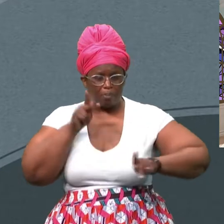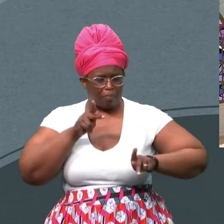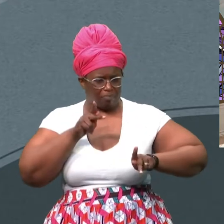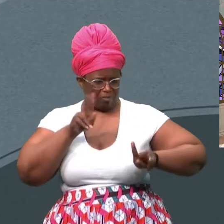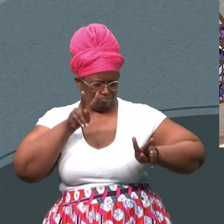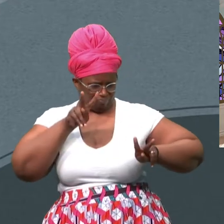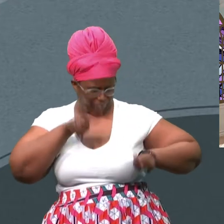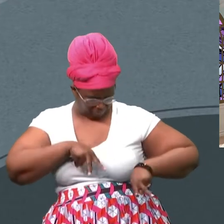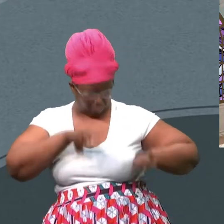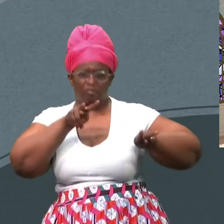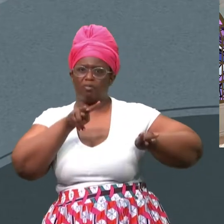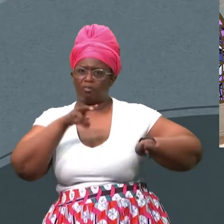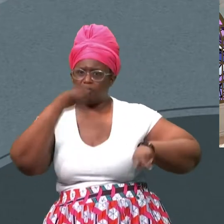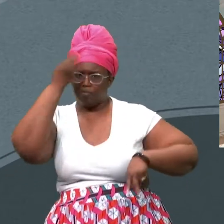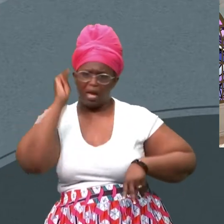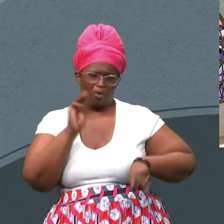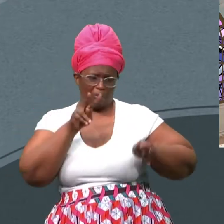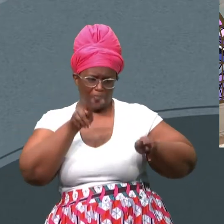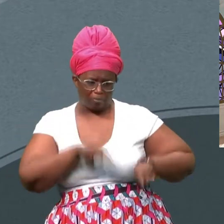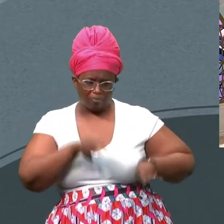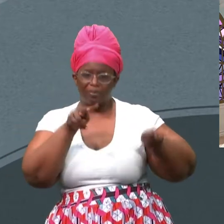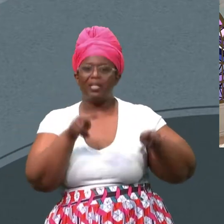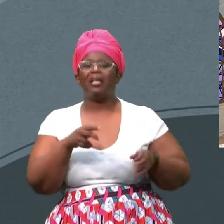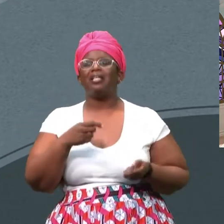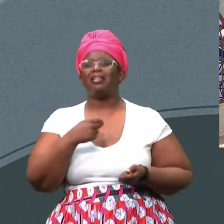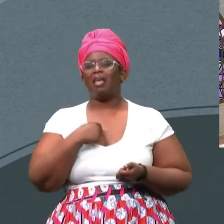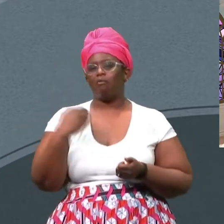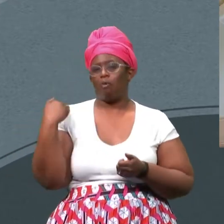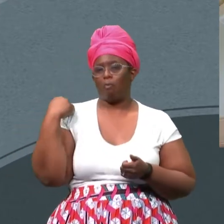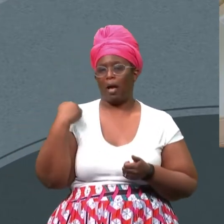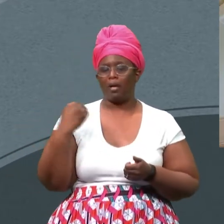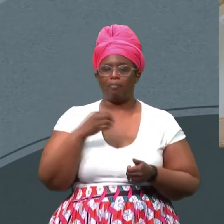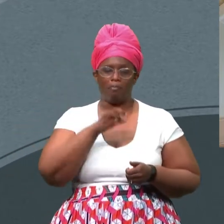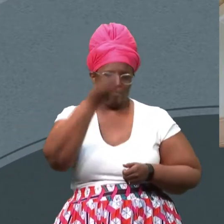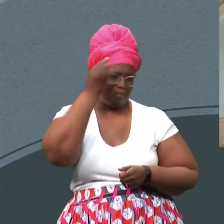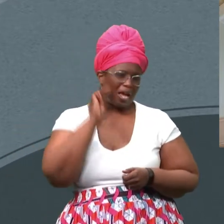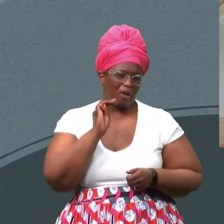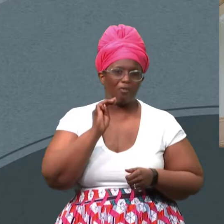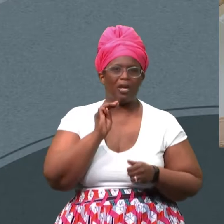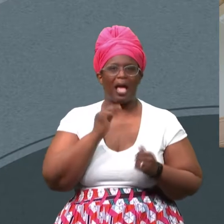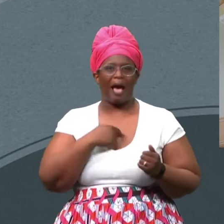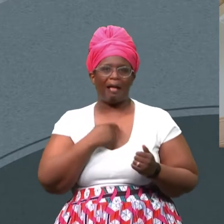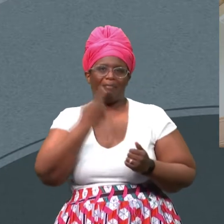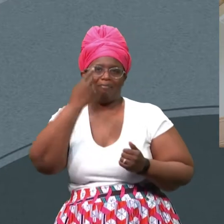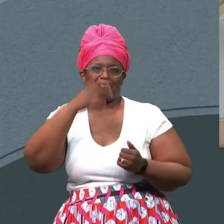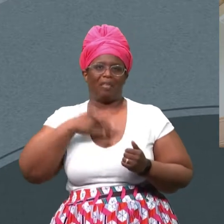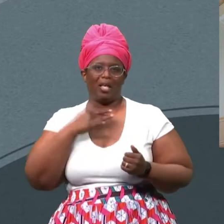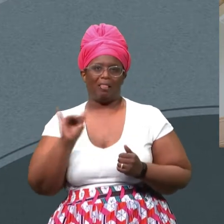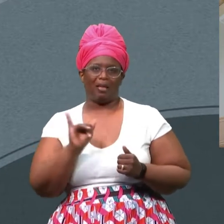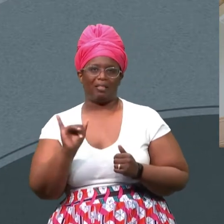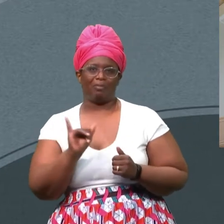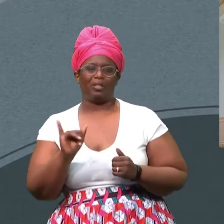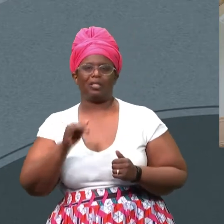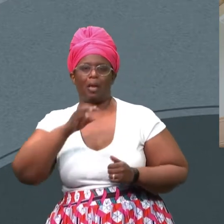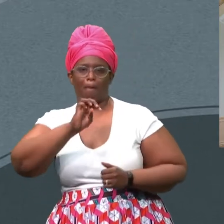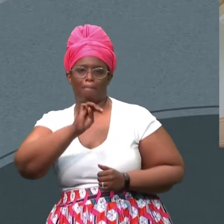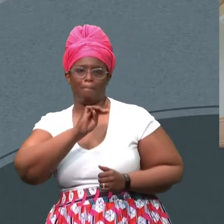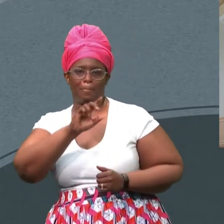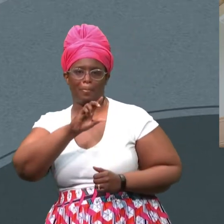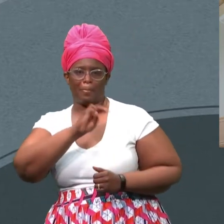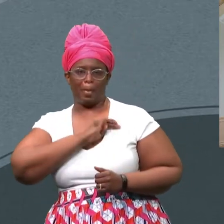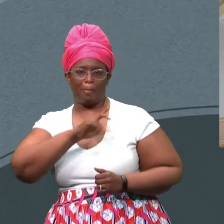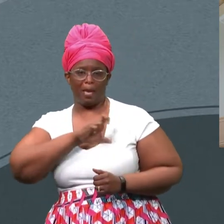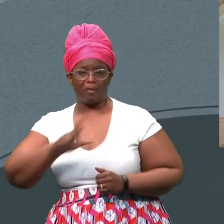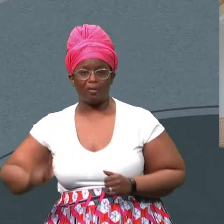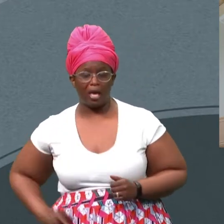kind of reminds me of a female version of Martin Luther King. Many of us know that the Martin Luther King that is celebrated now was hated